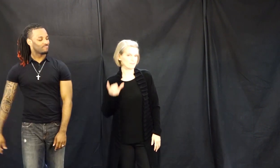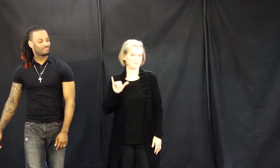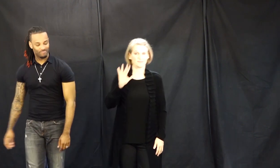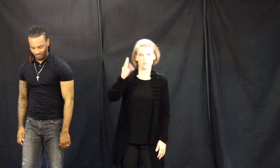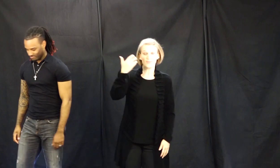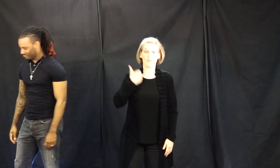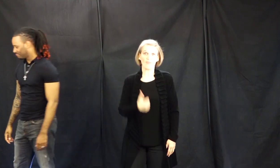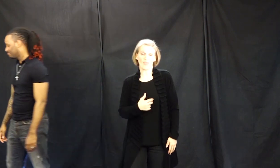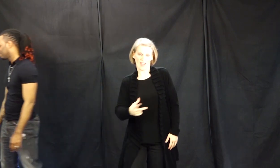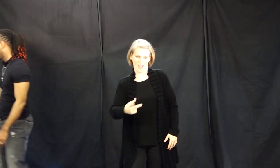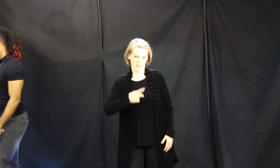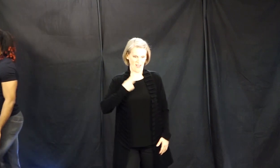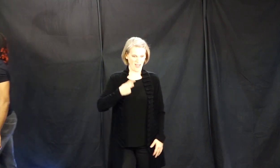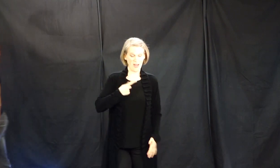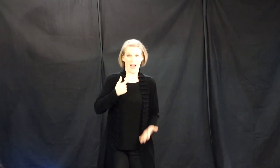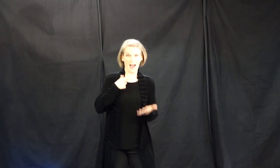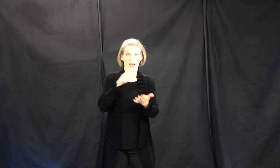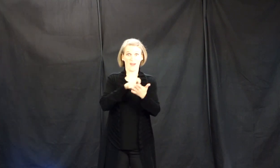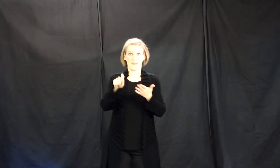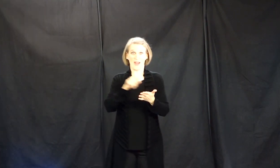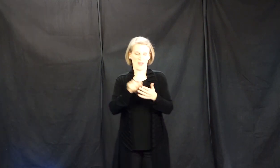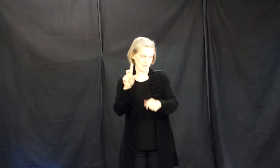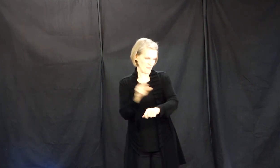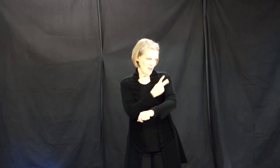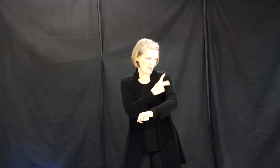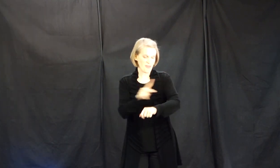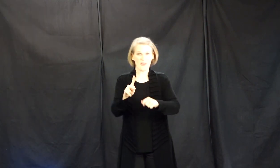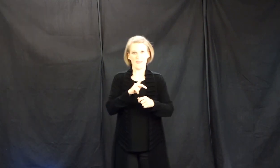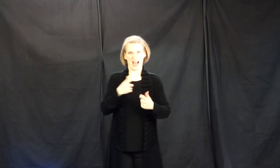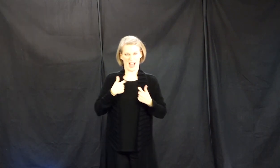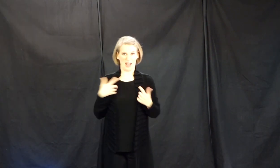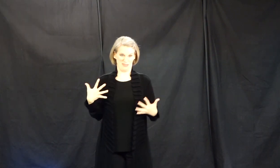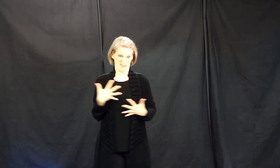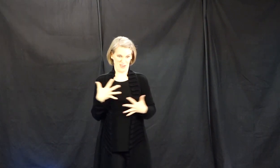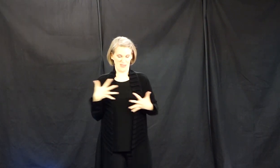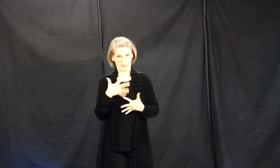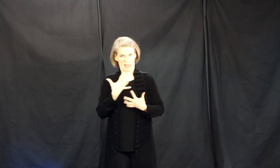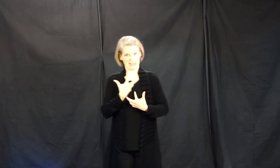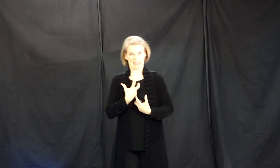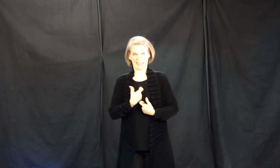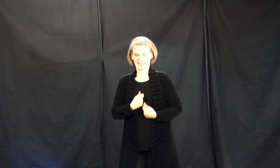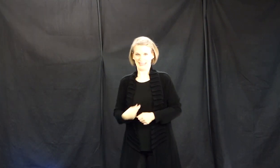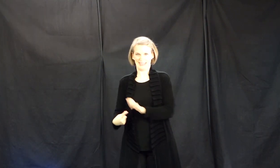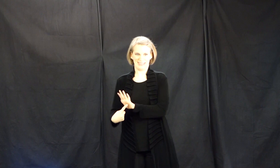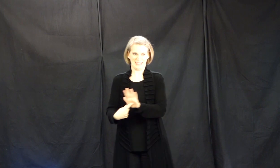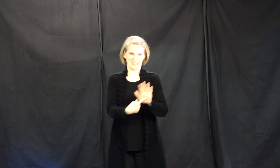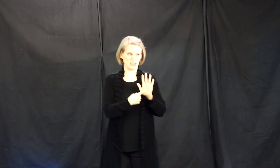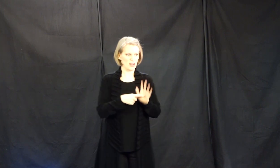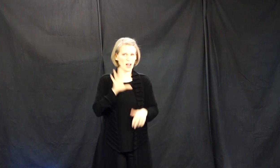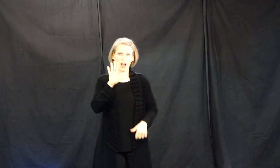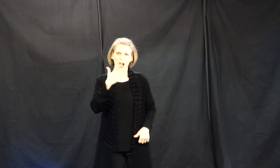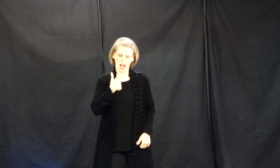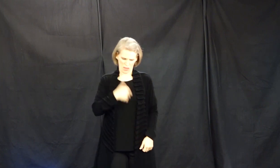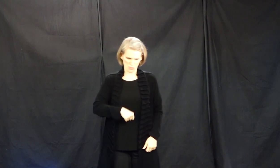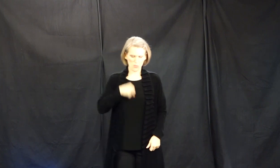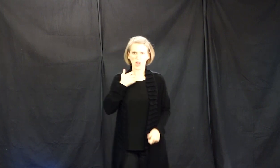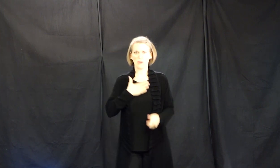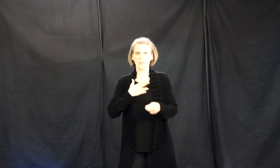Philip, I am a poet. And I'm a little nervous, but I can't show it. I'm sorry, I'm a Hamilton with pride. You talk about